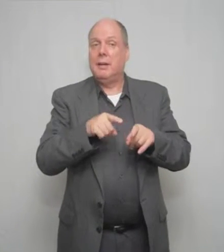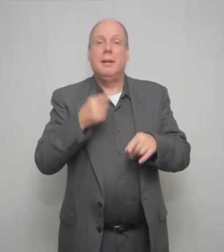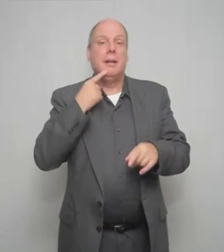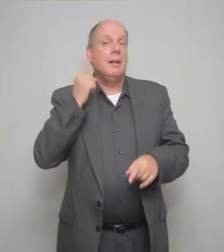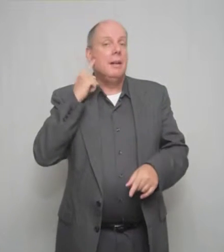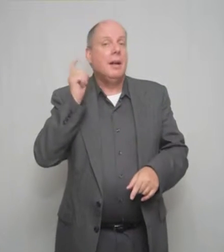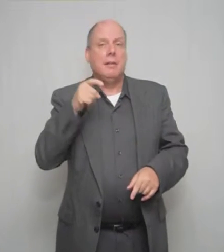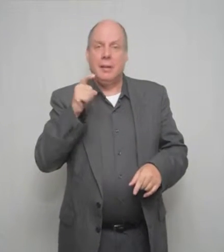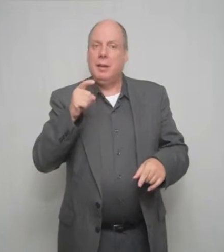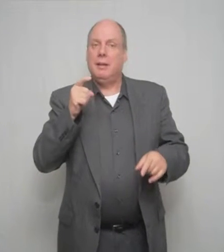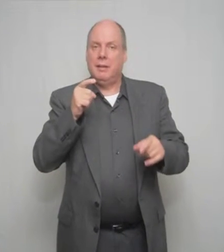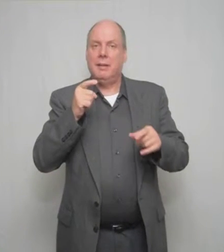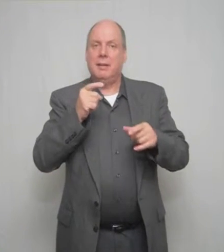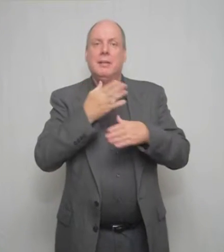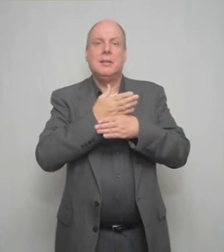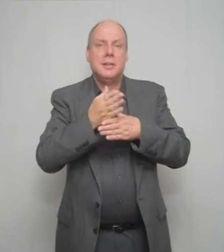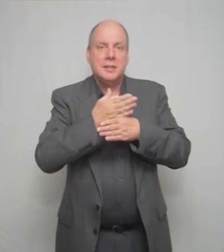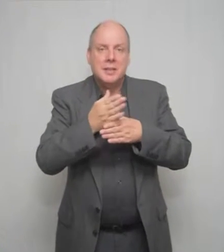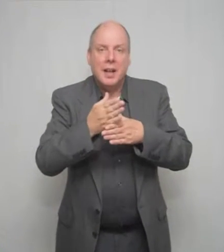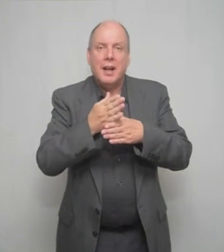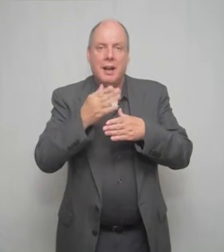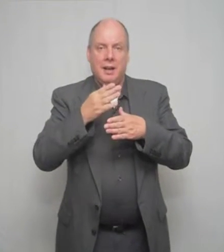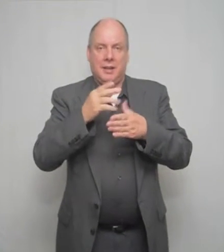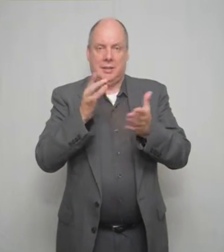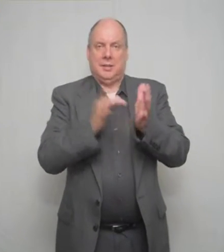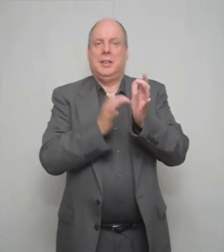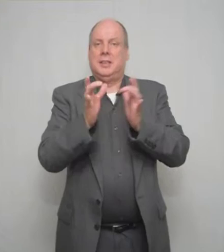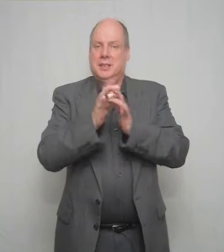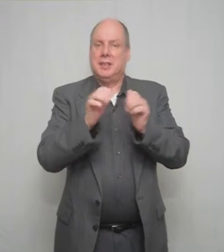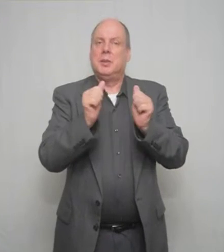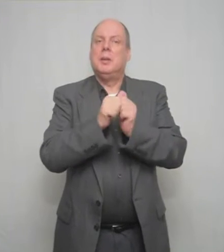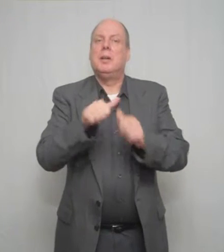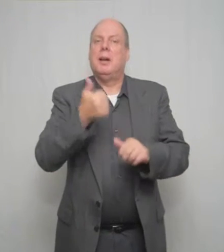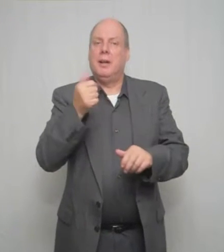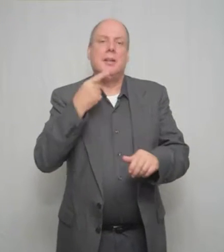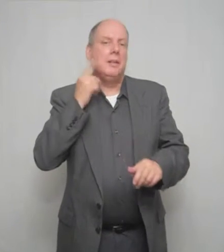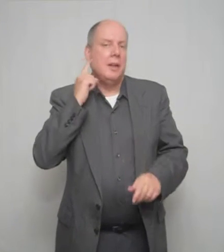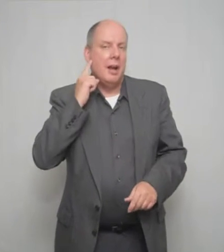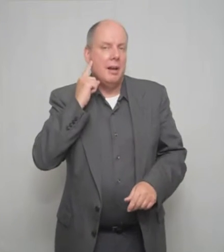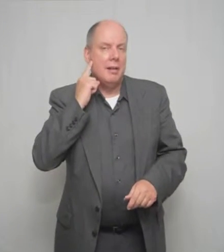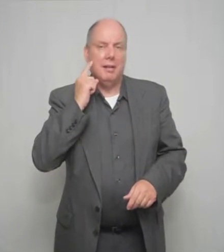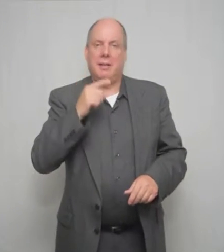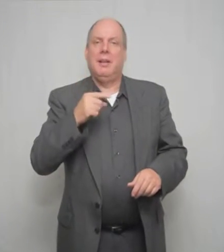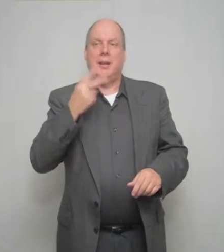person shares the gospel with a deaf person than when a hearing person does.